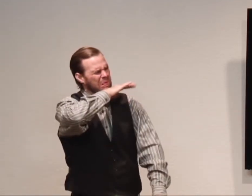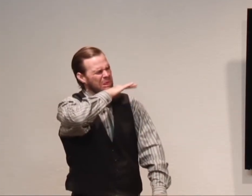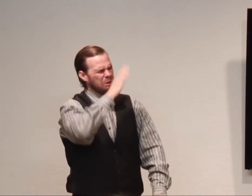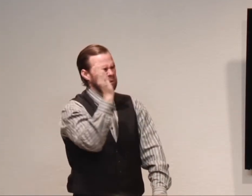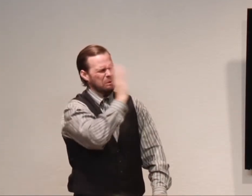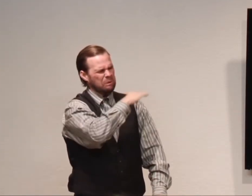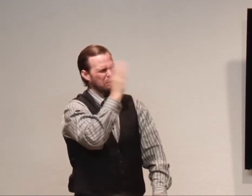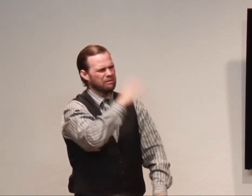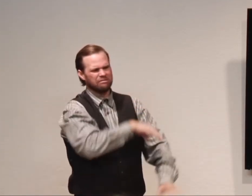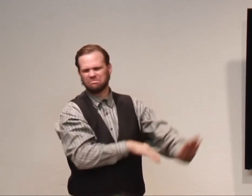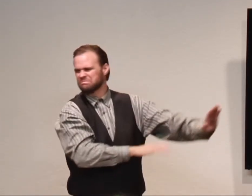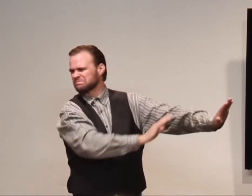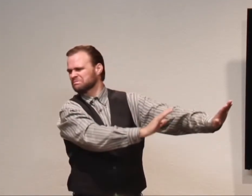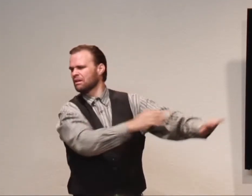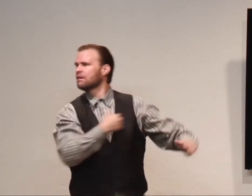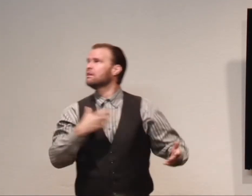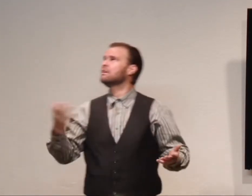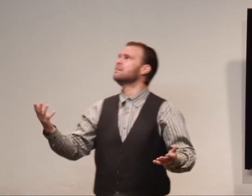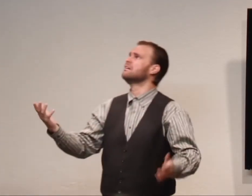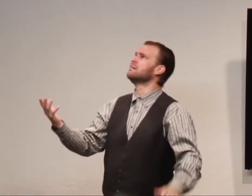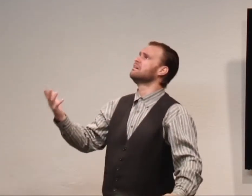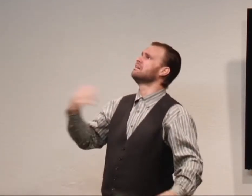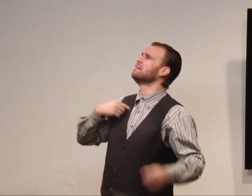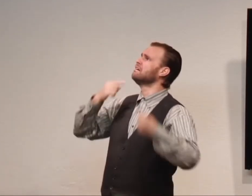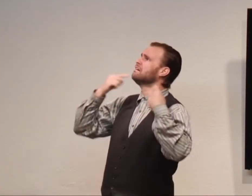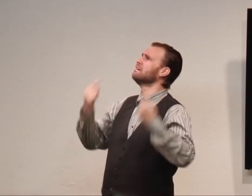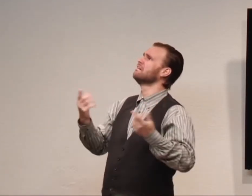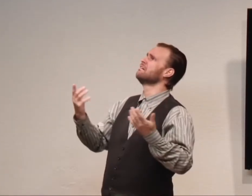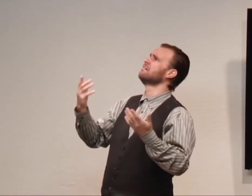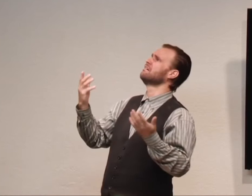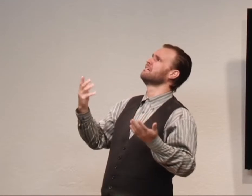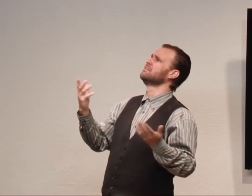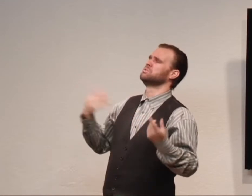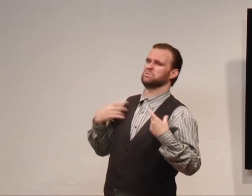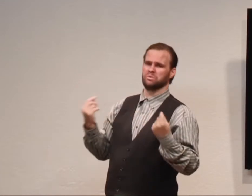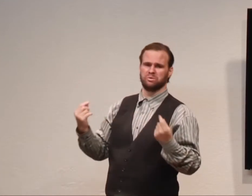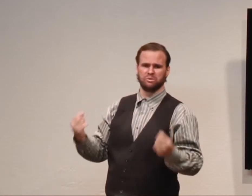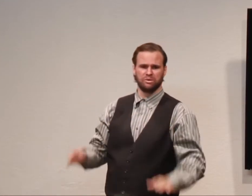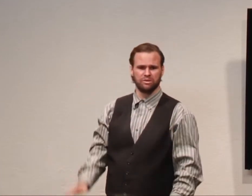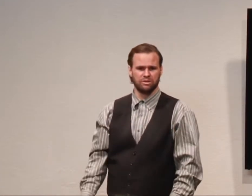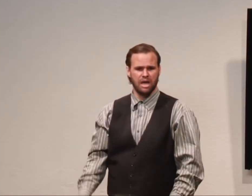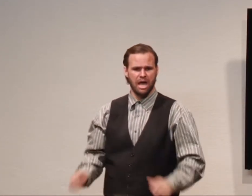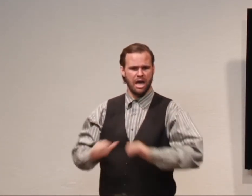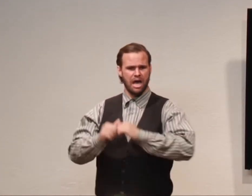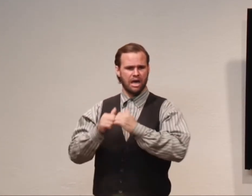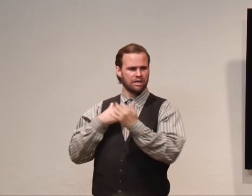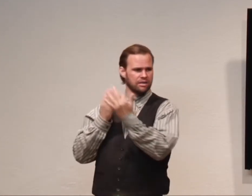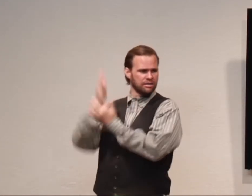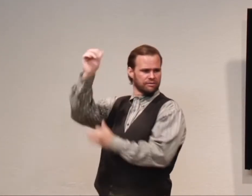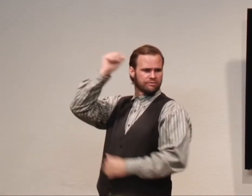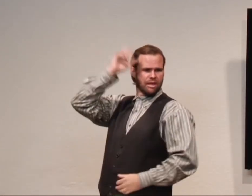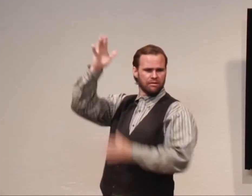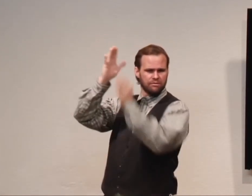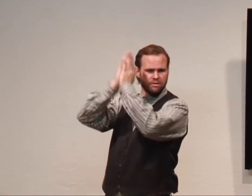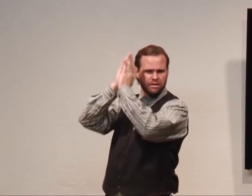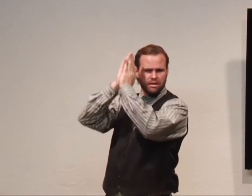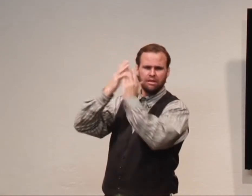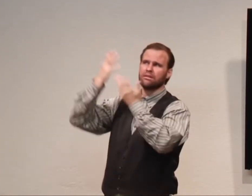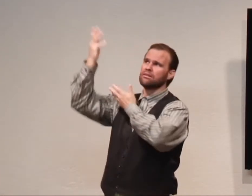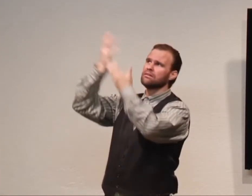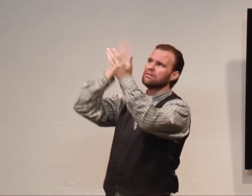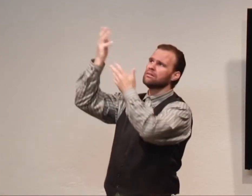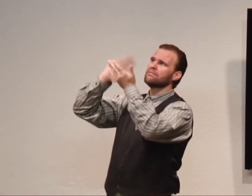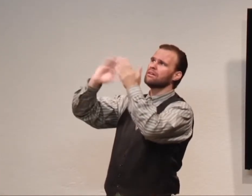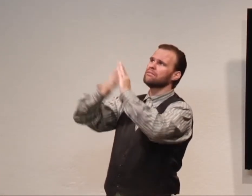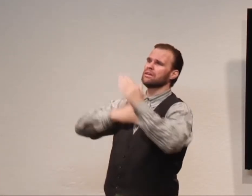God can't look at us because we are a stench in his nostril. As sinners, what can we do? How do